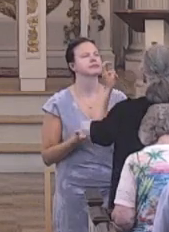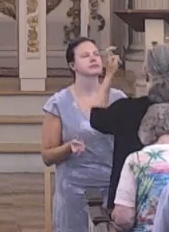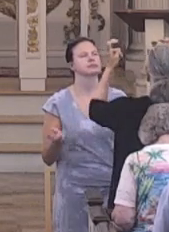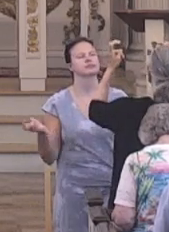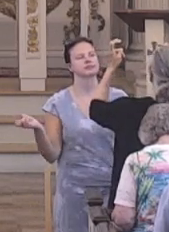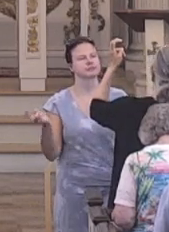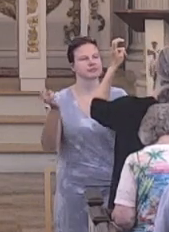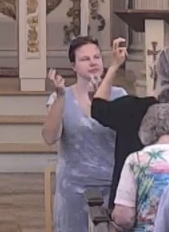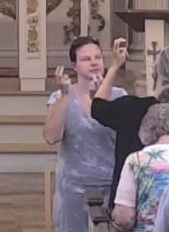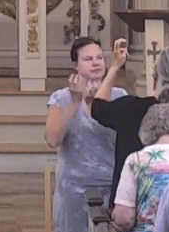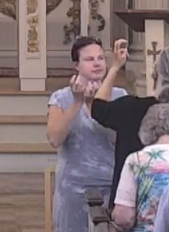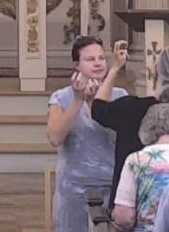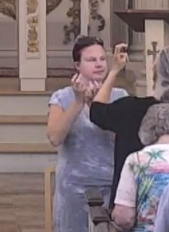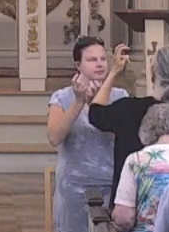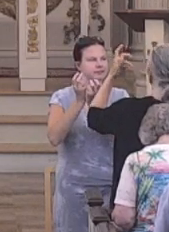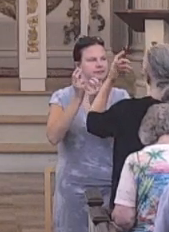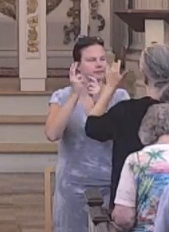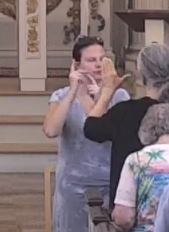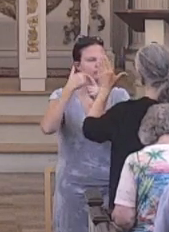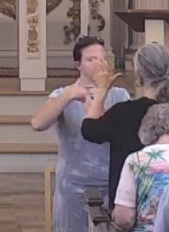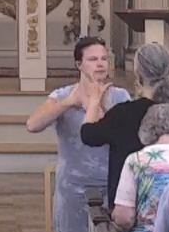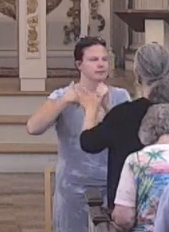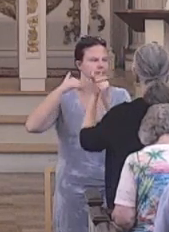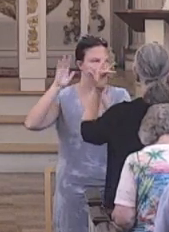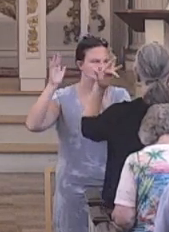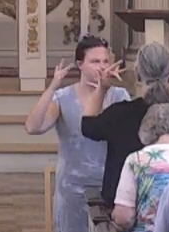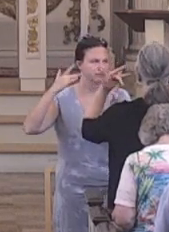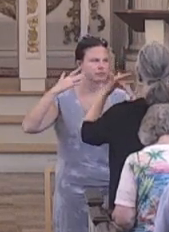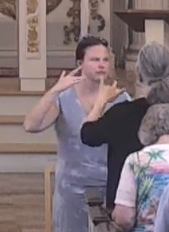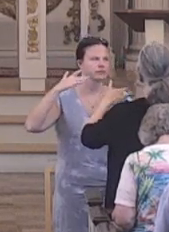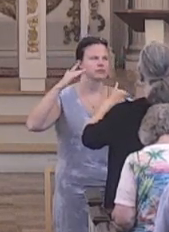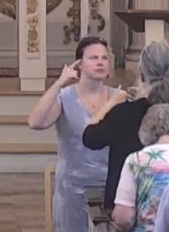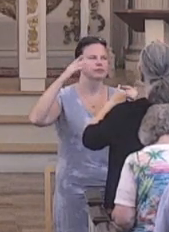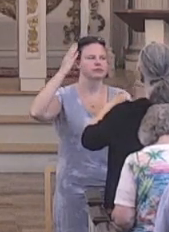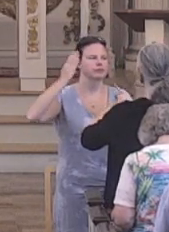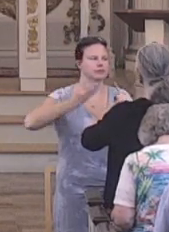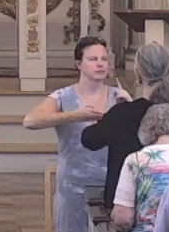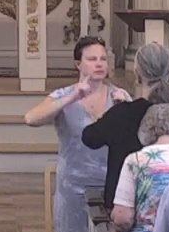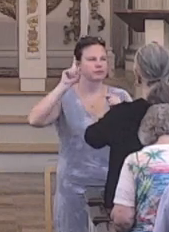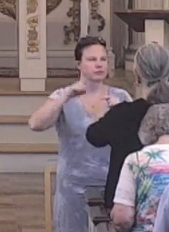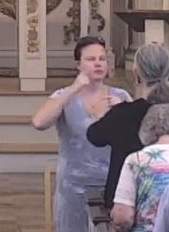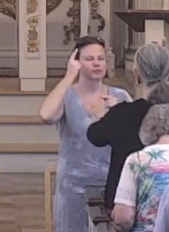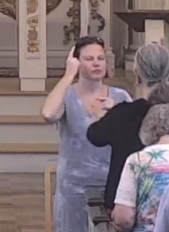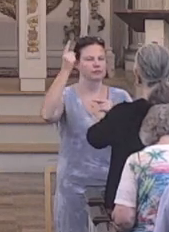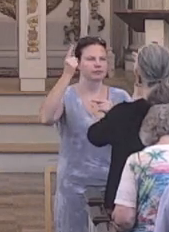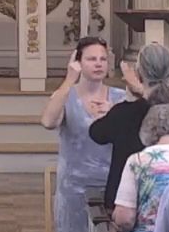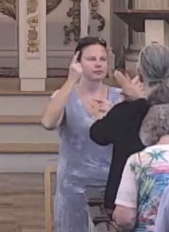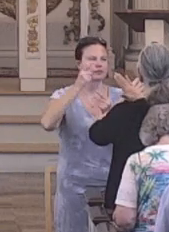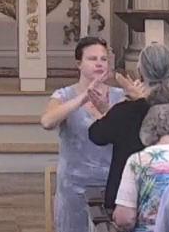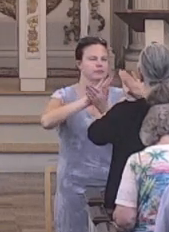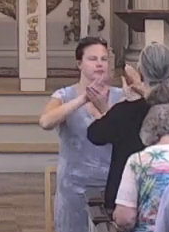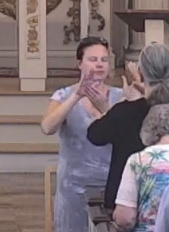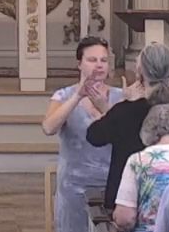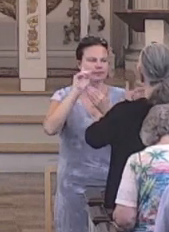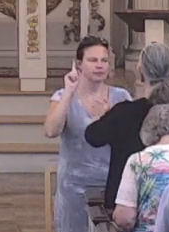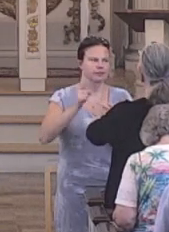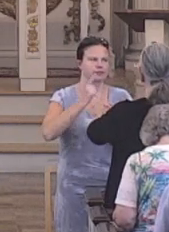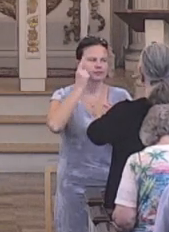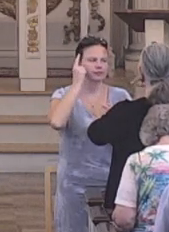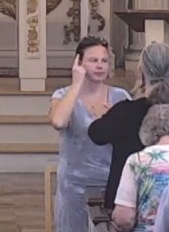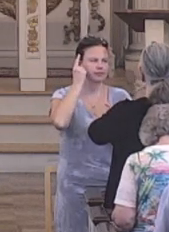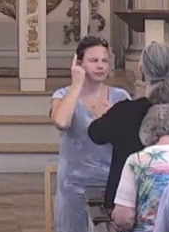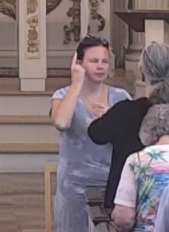Father, have mercy on us, for you alone are the Holy